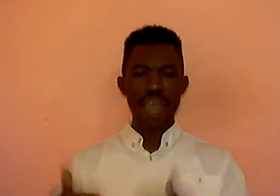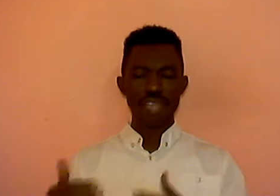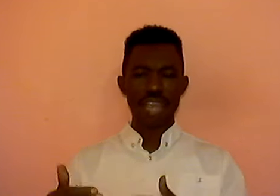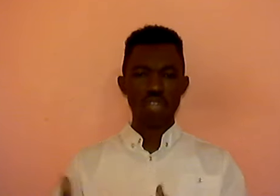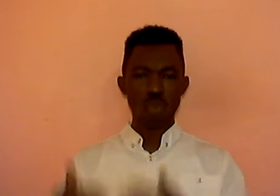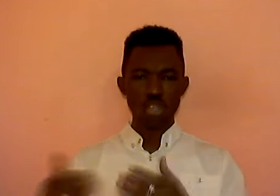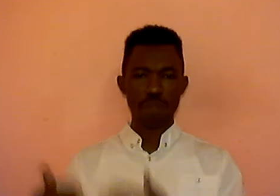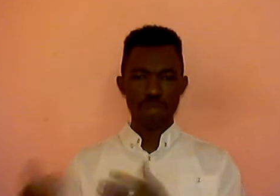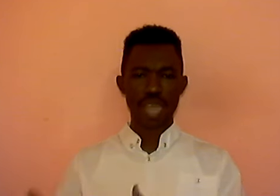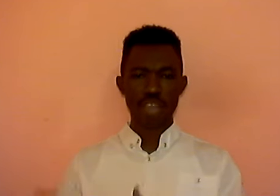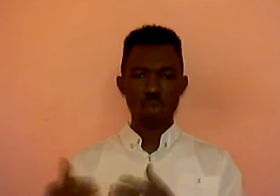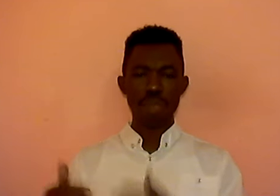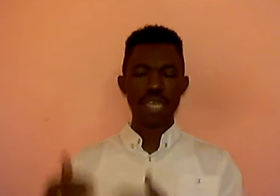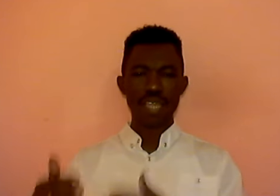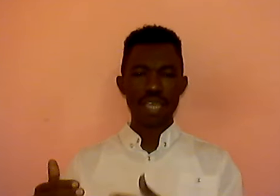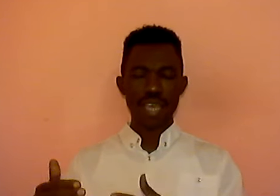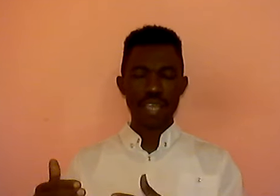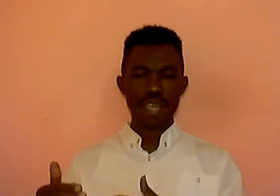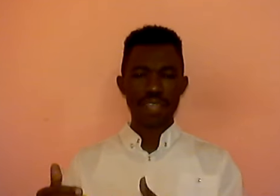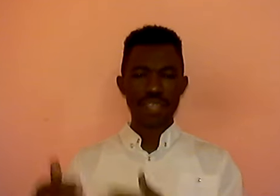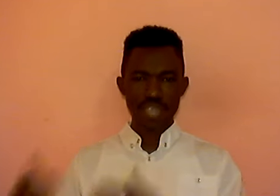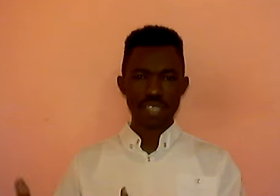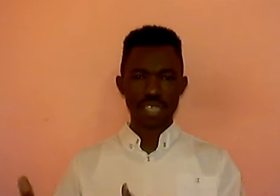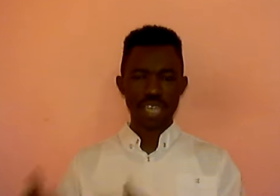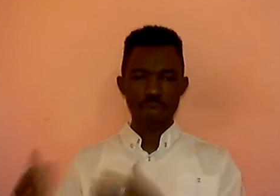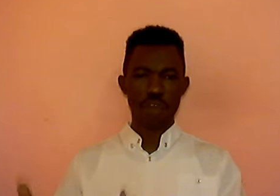lying and gossiping and so many things in the name of